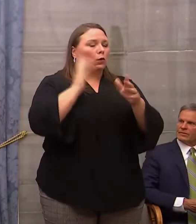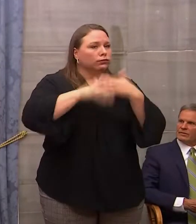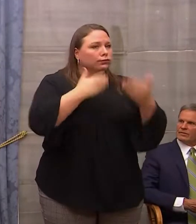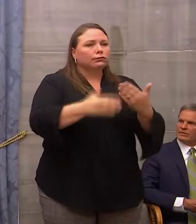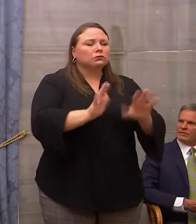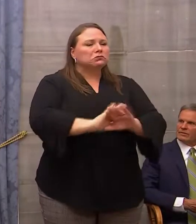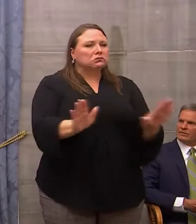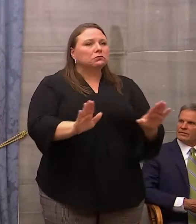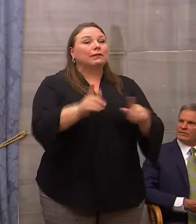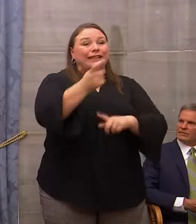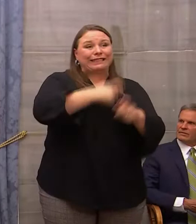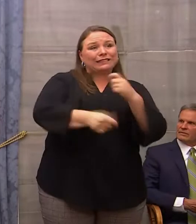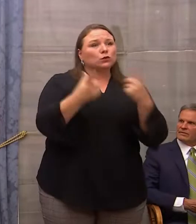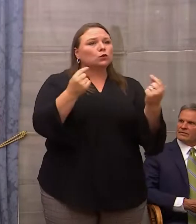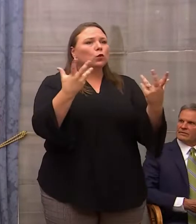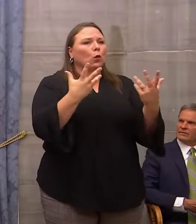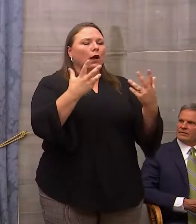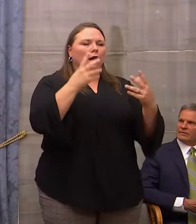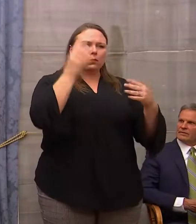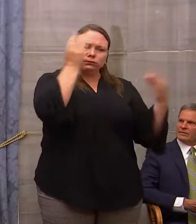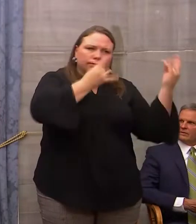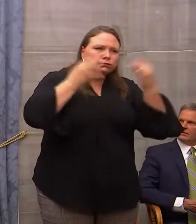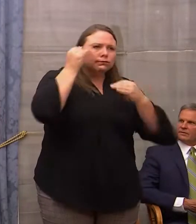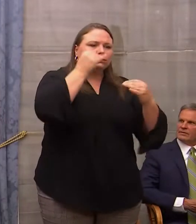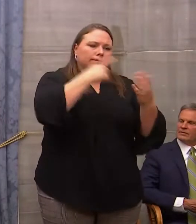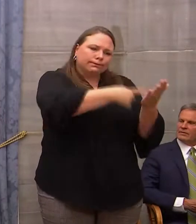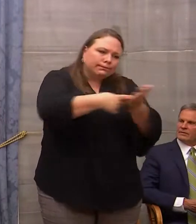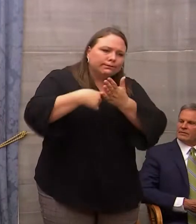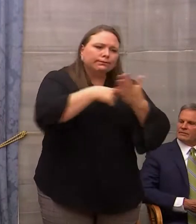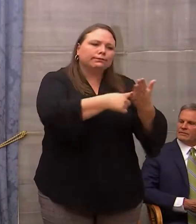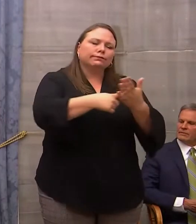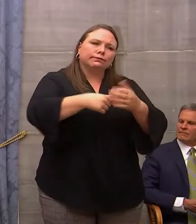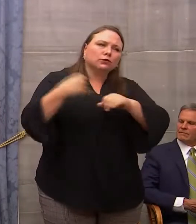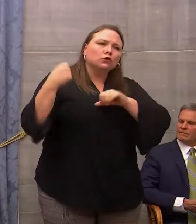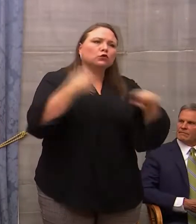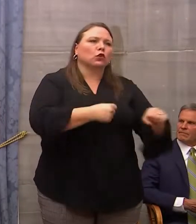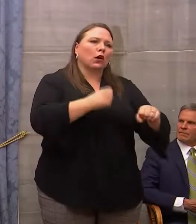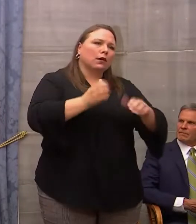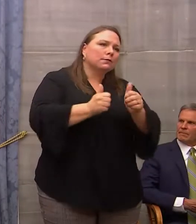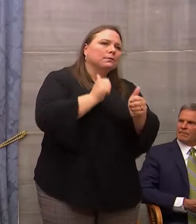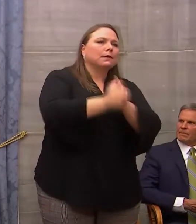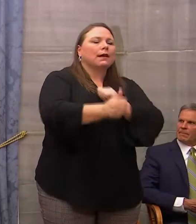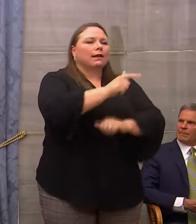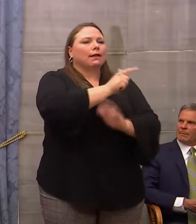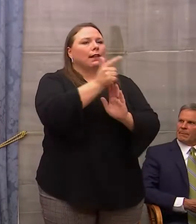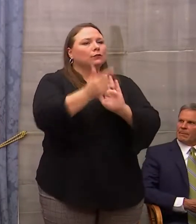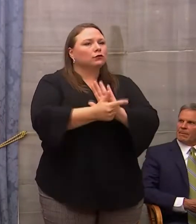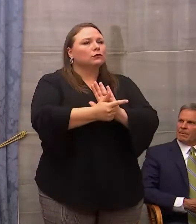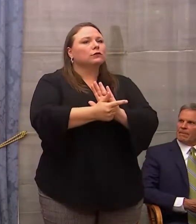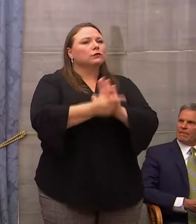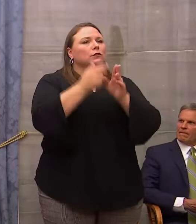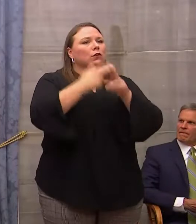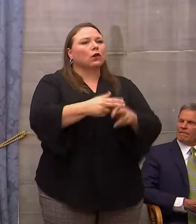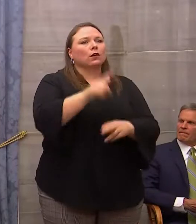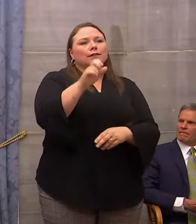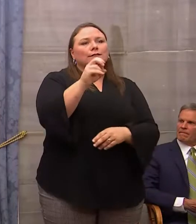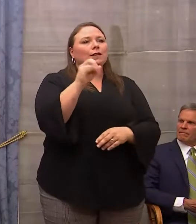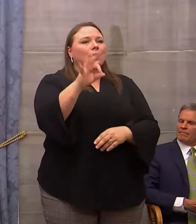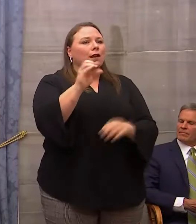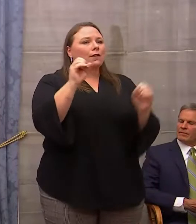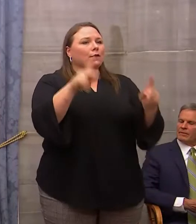seat. Instead, entered into a thoughtful and impactful piece of legislation known as the TANF Opportunity